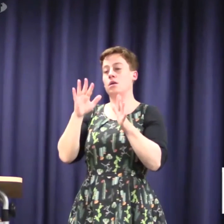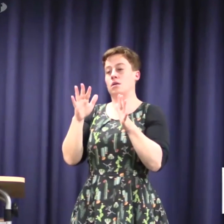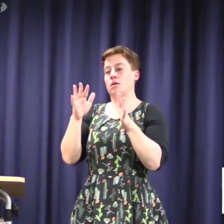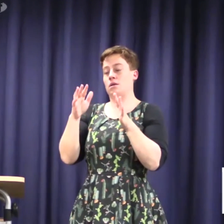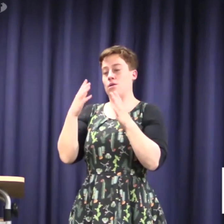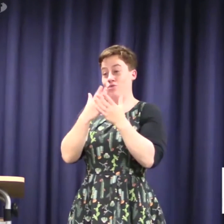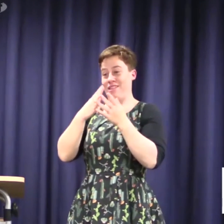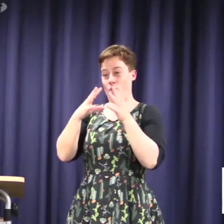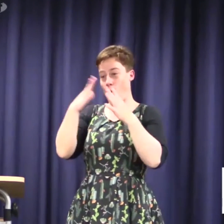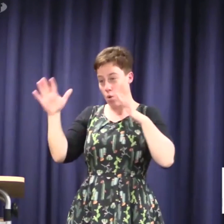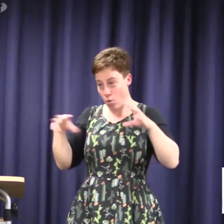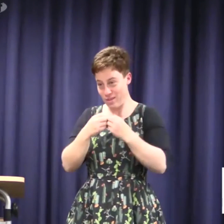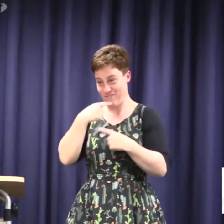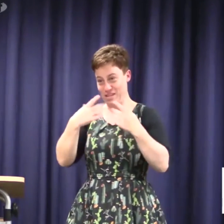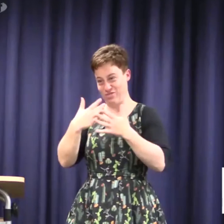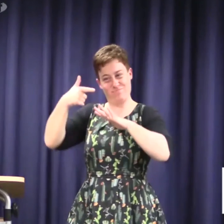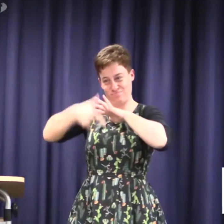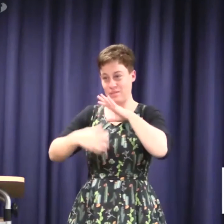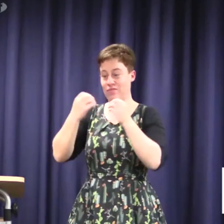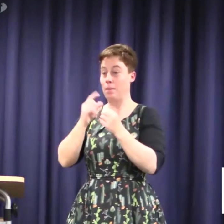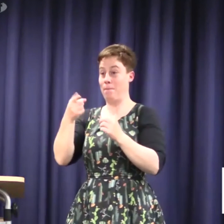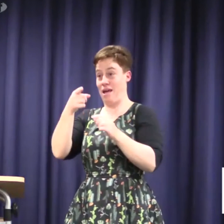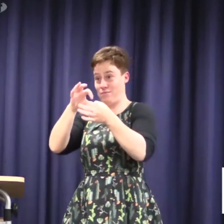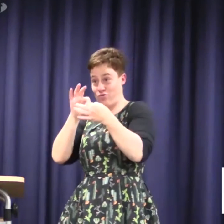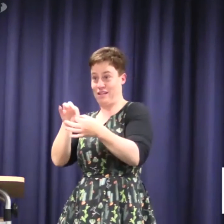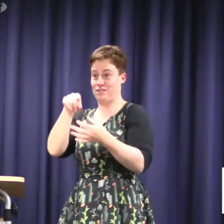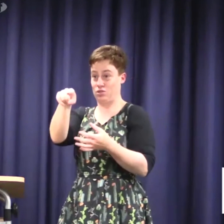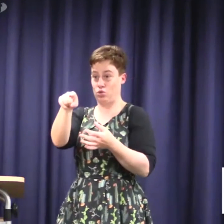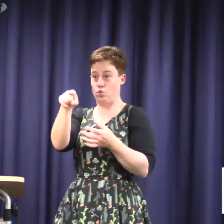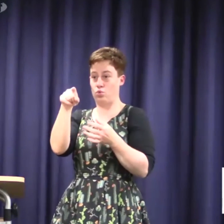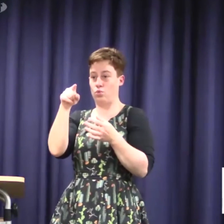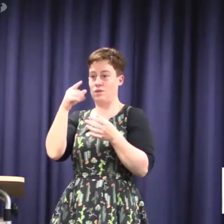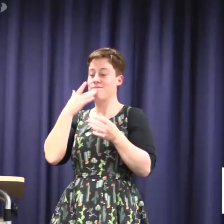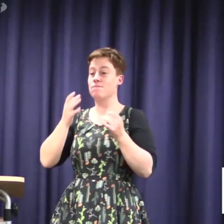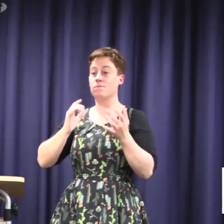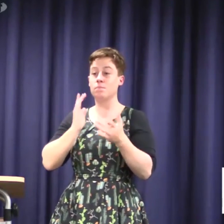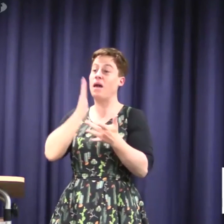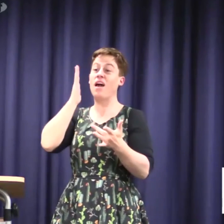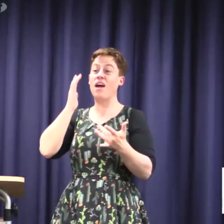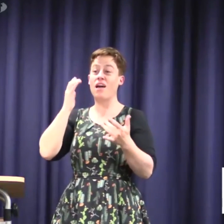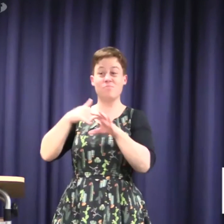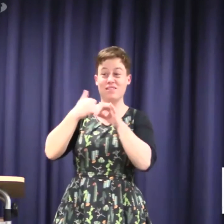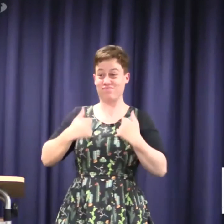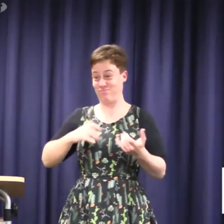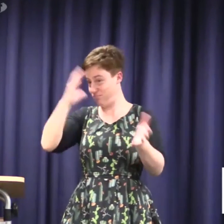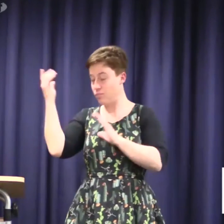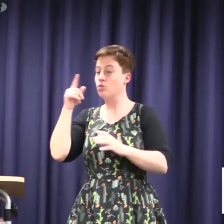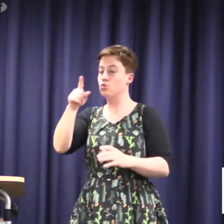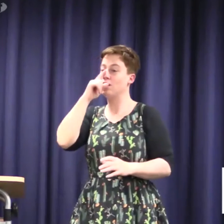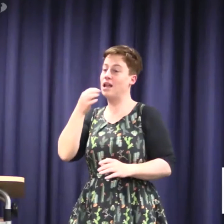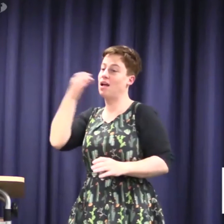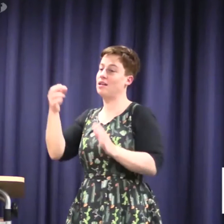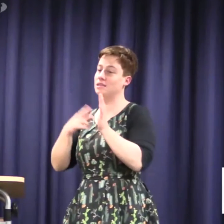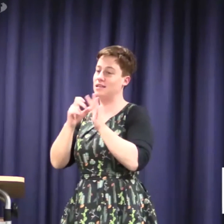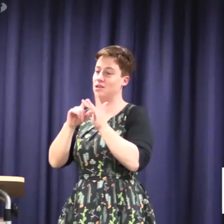Fantastic question, Gina. Look, really, all the information is quite detailed, but it's relative to you. I